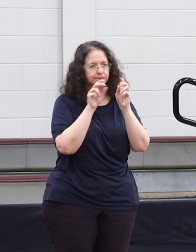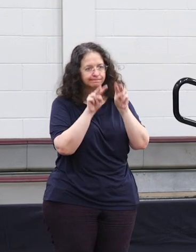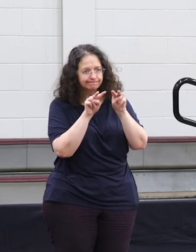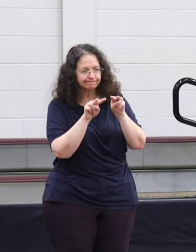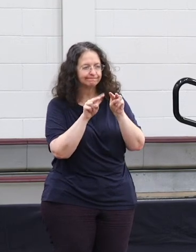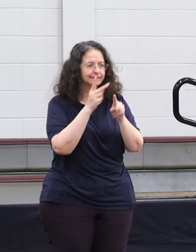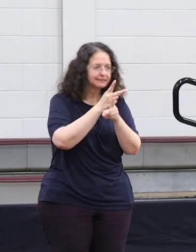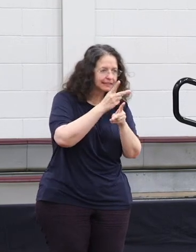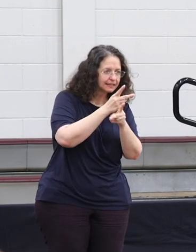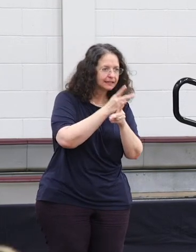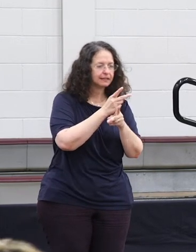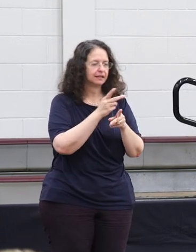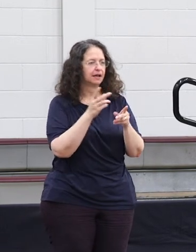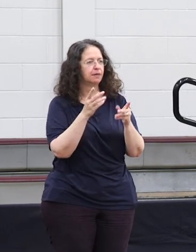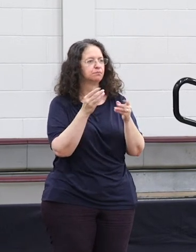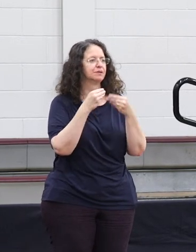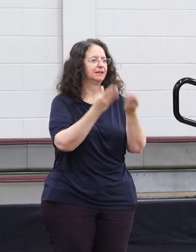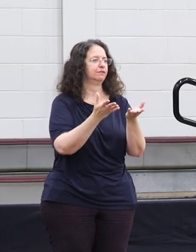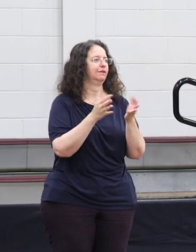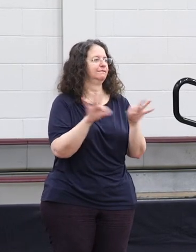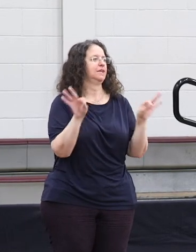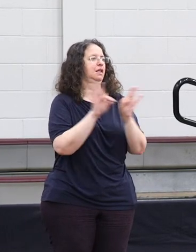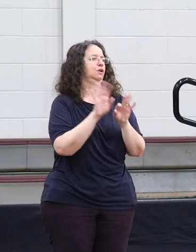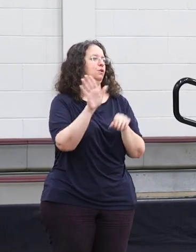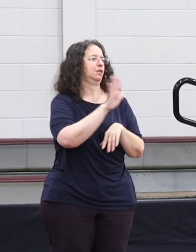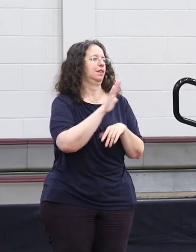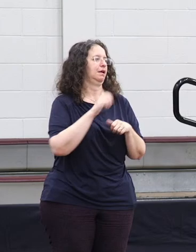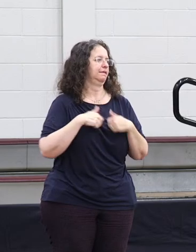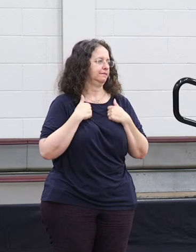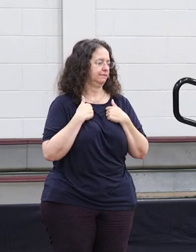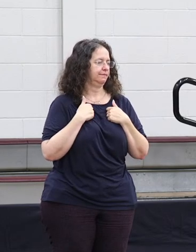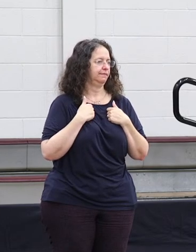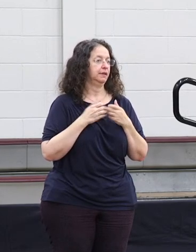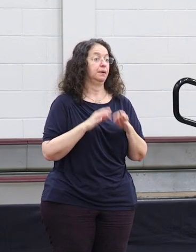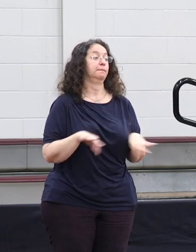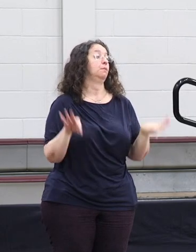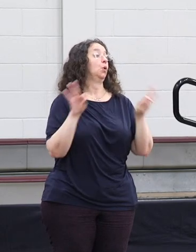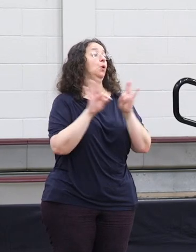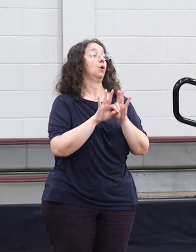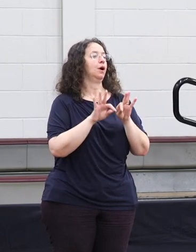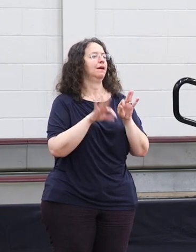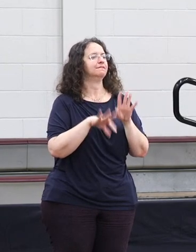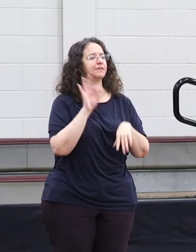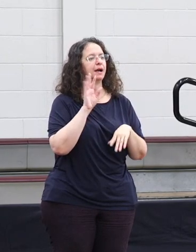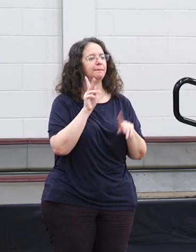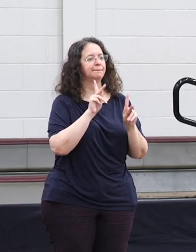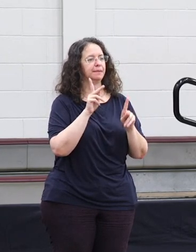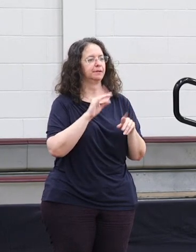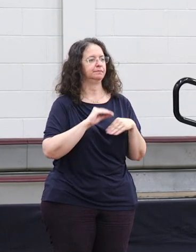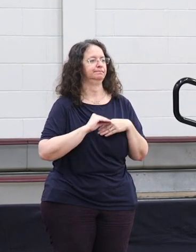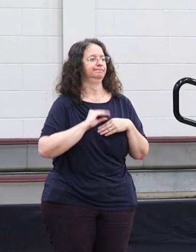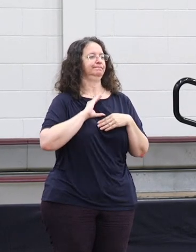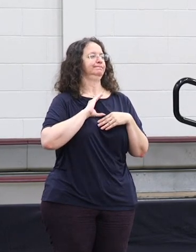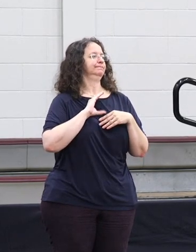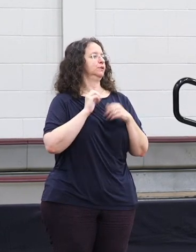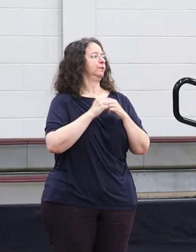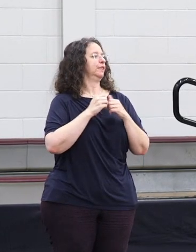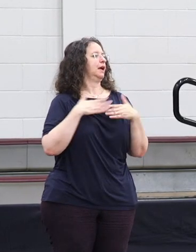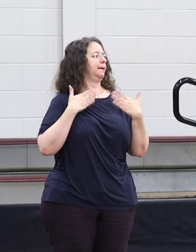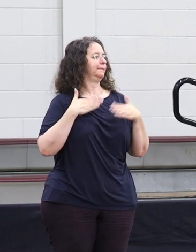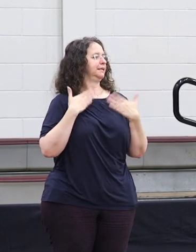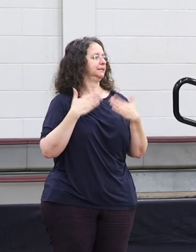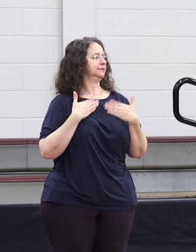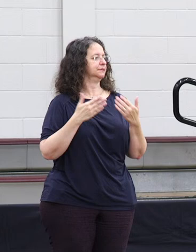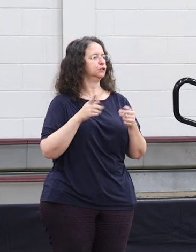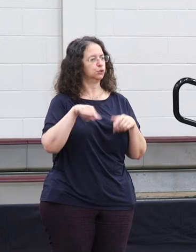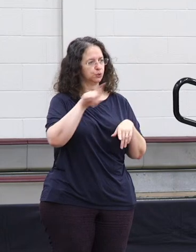bring value to your life. Most importantly, find people who fill your heart with joy and happiness. You are